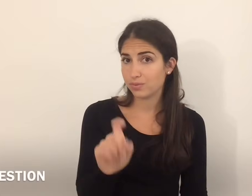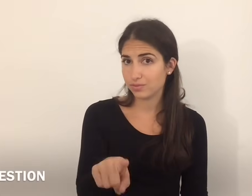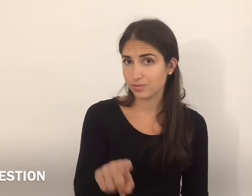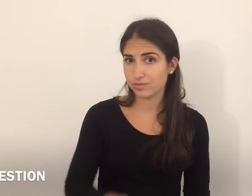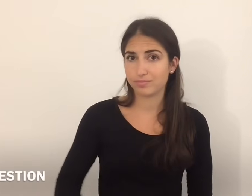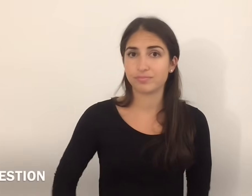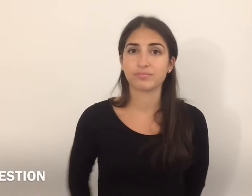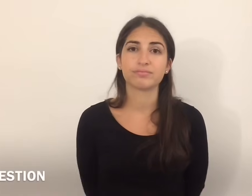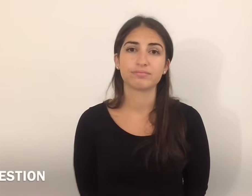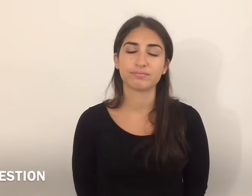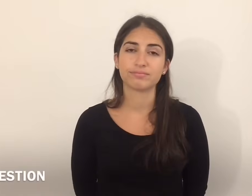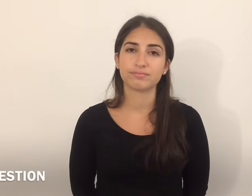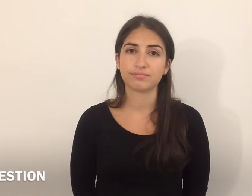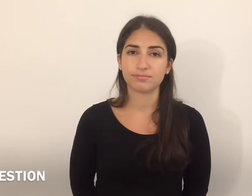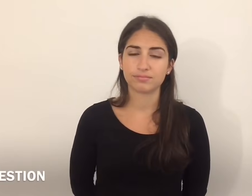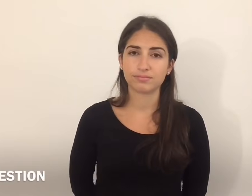those. Question.